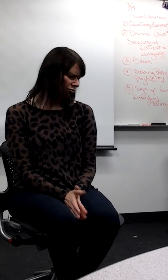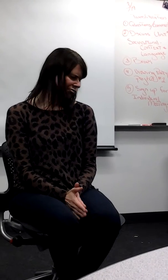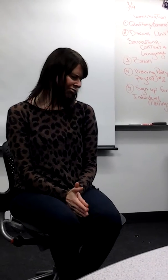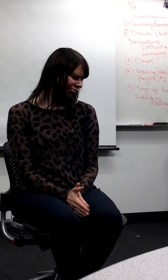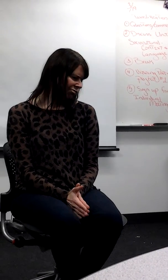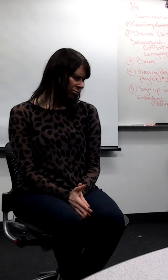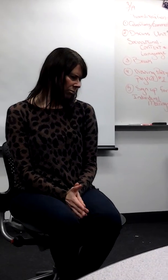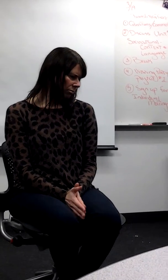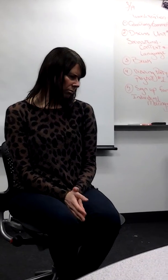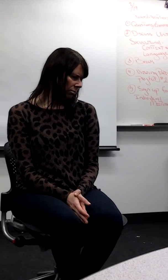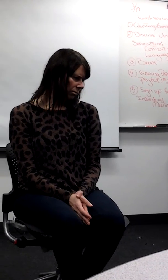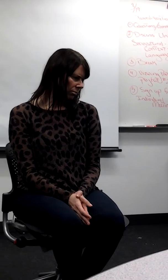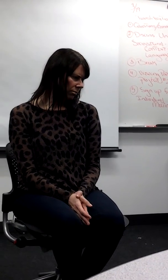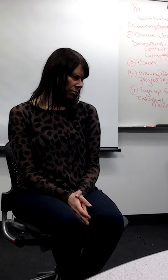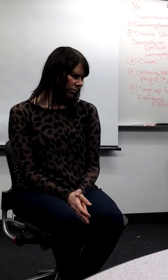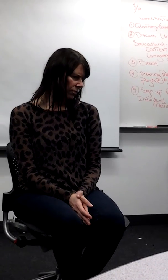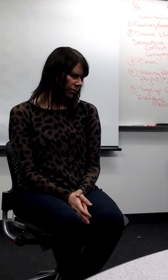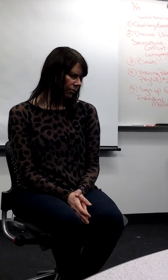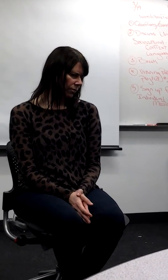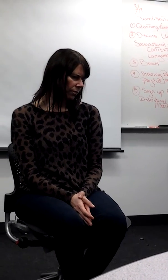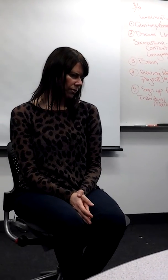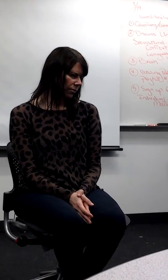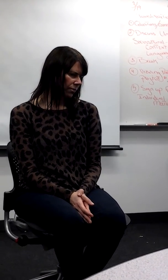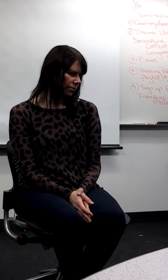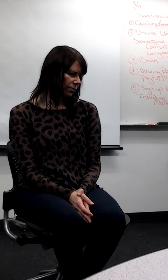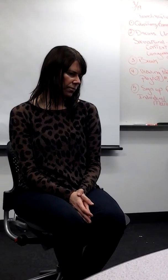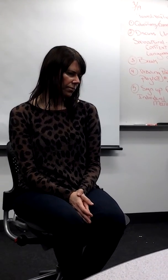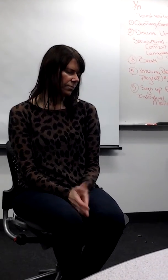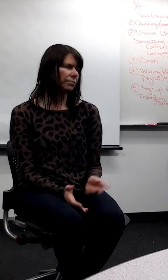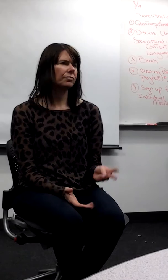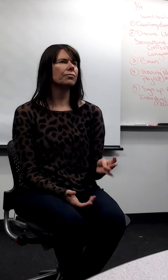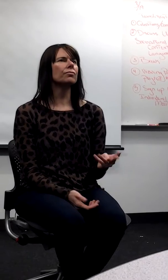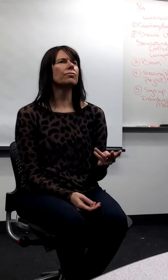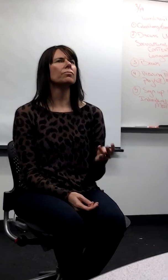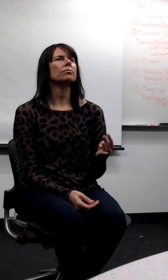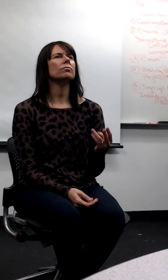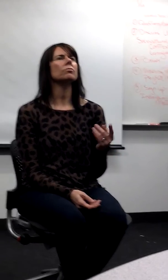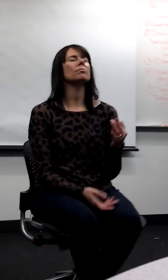But it was the moment we decided to act it out so that I would understand it better.